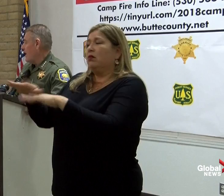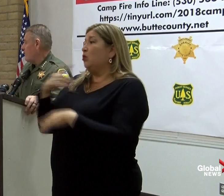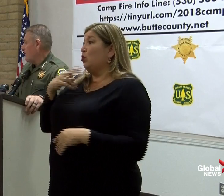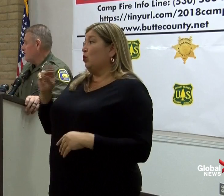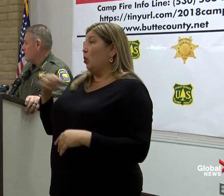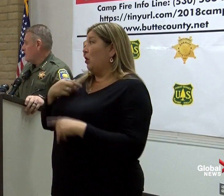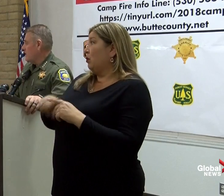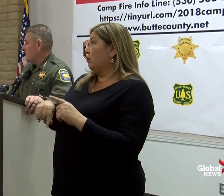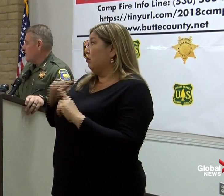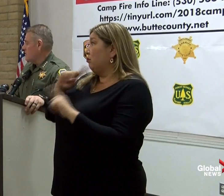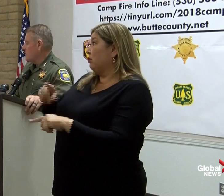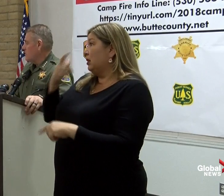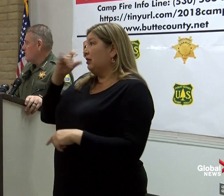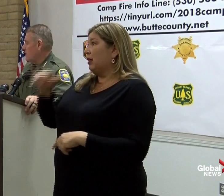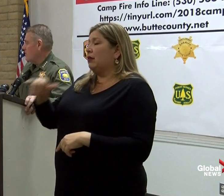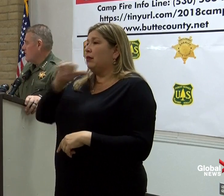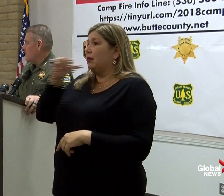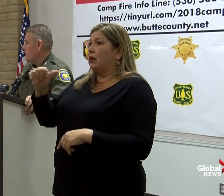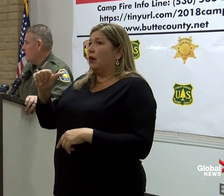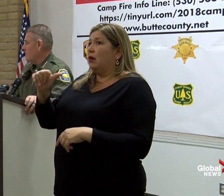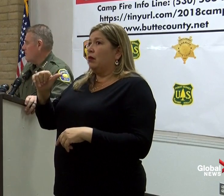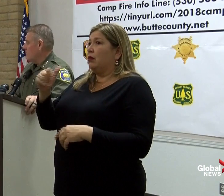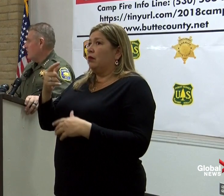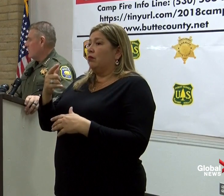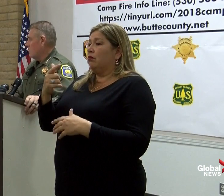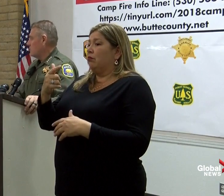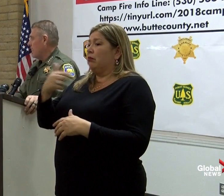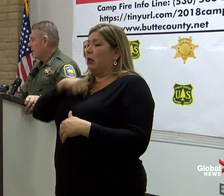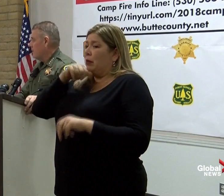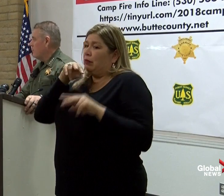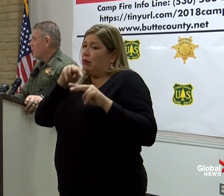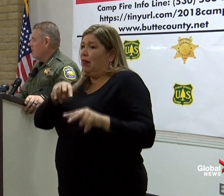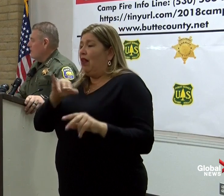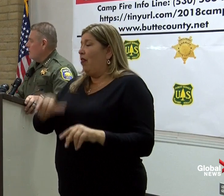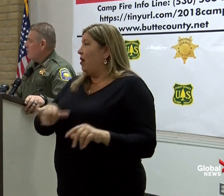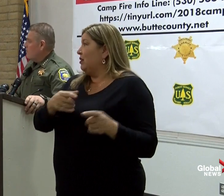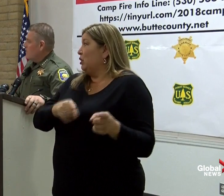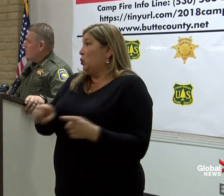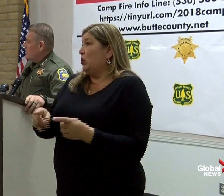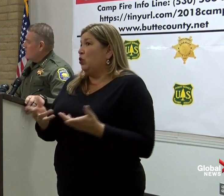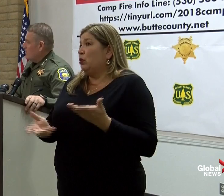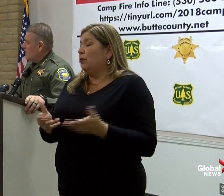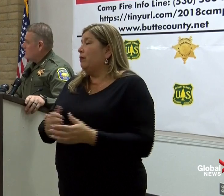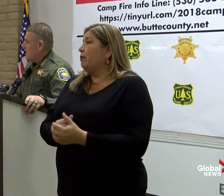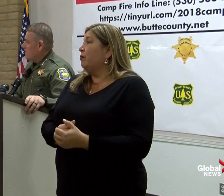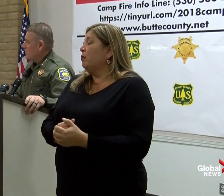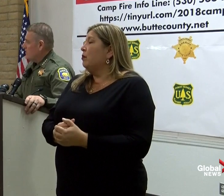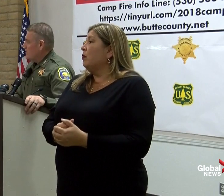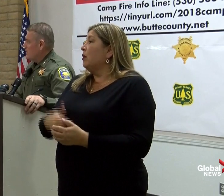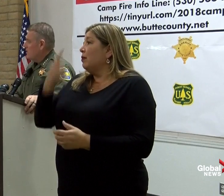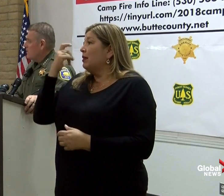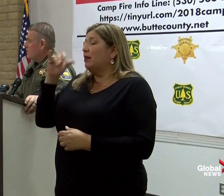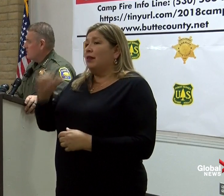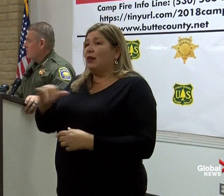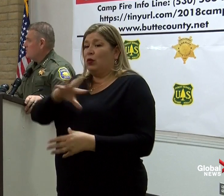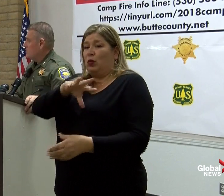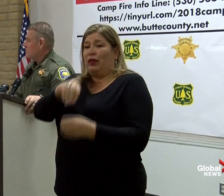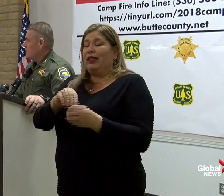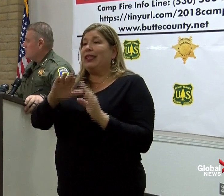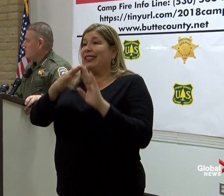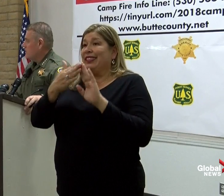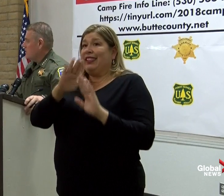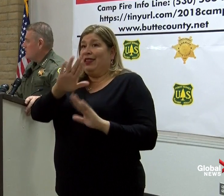I can't, because that's not a situation that I've been keeping close track of. Because that is within the